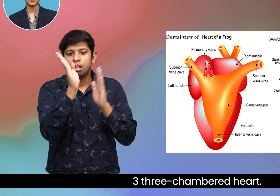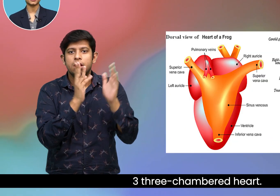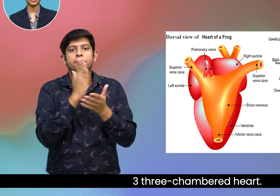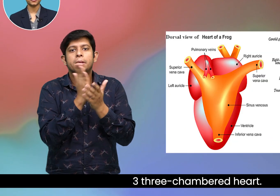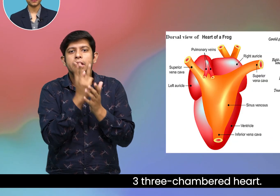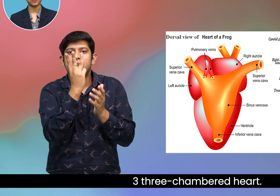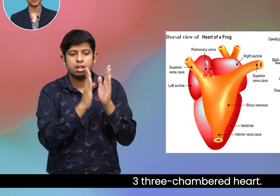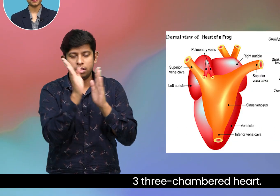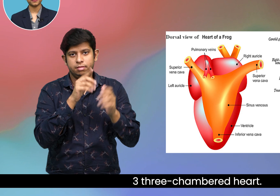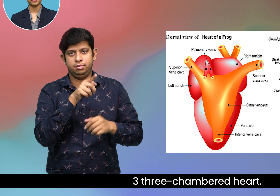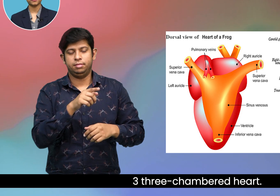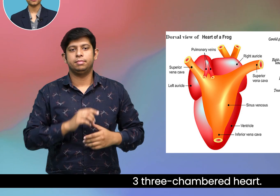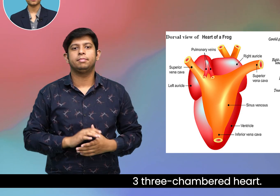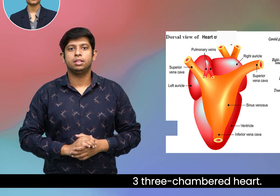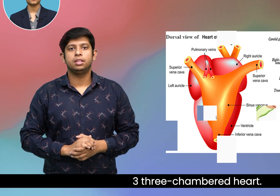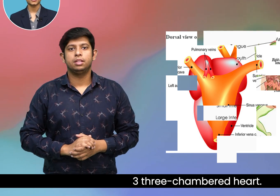Three-chambered heart.